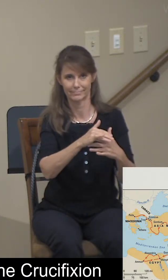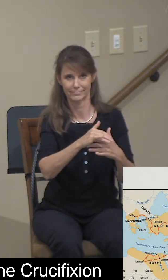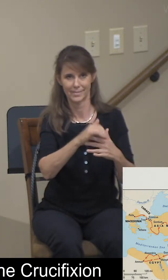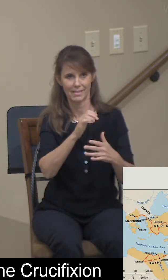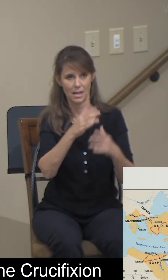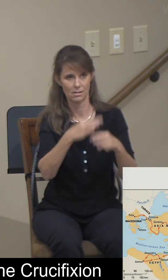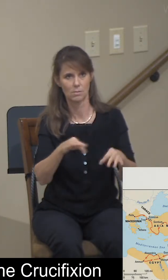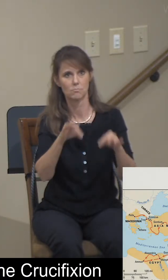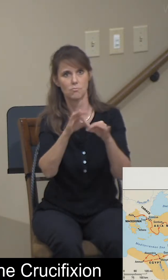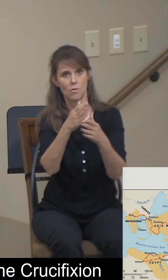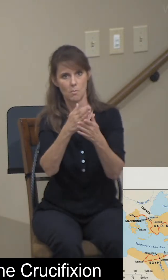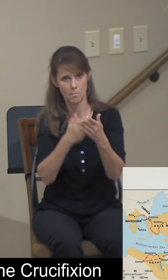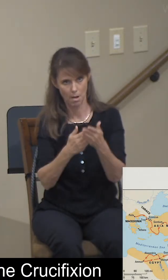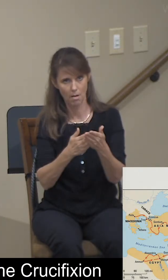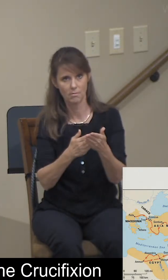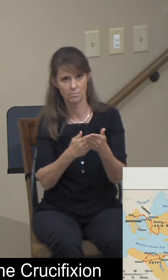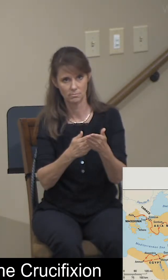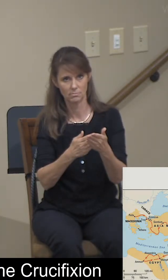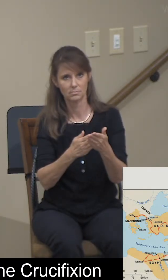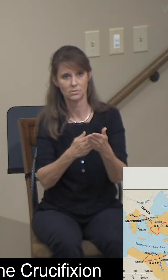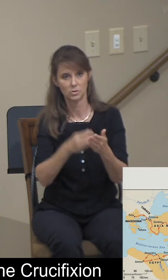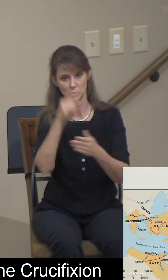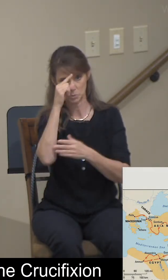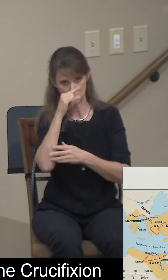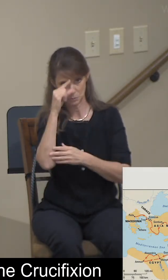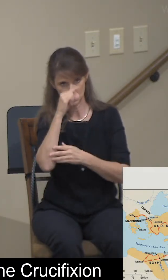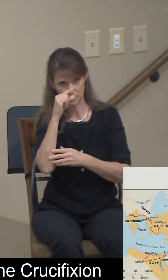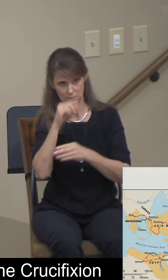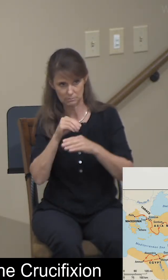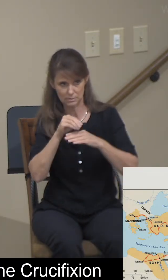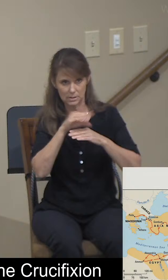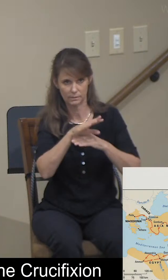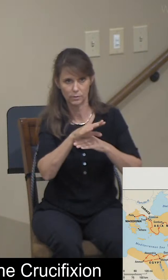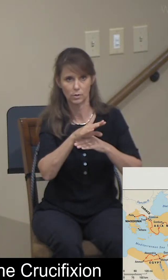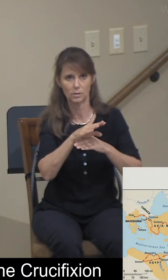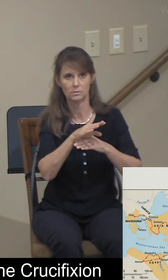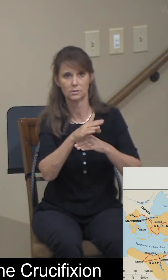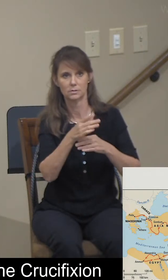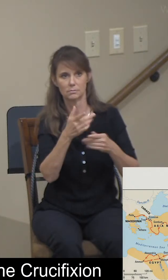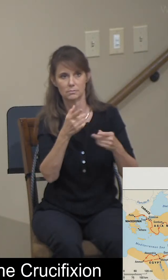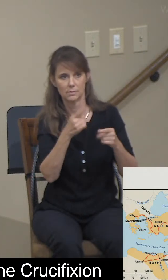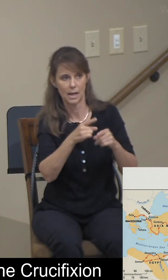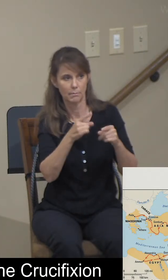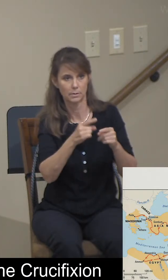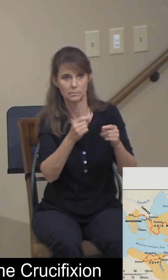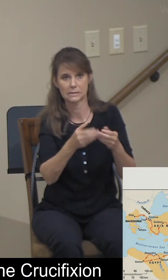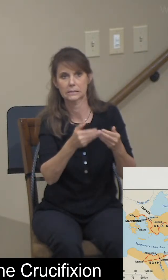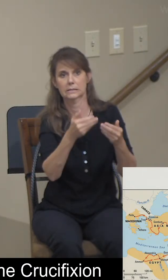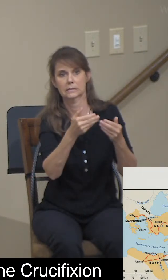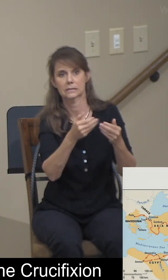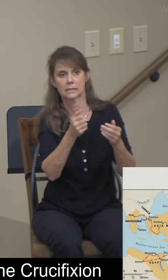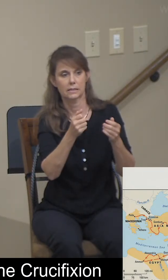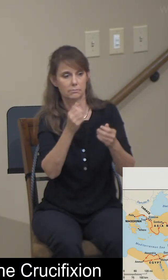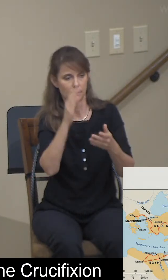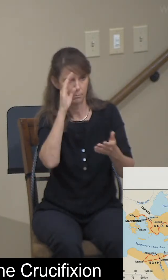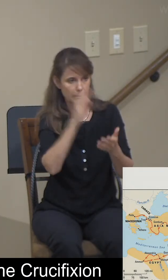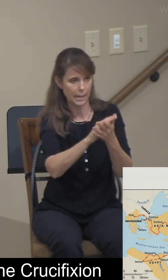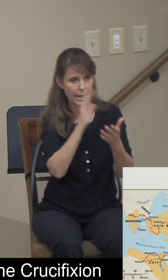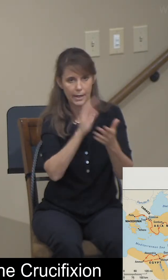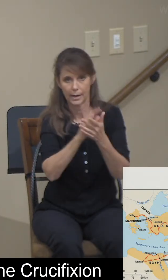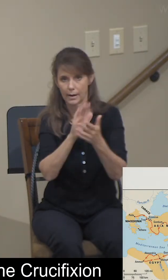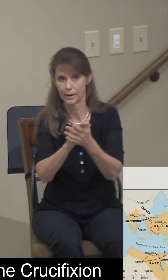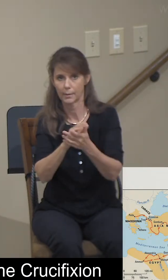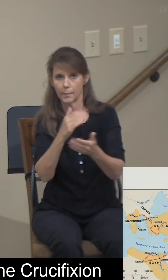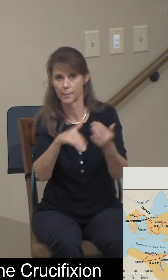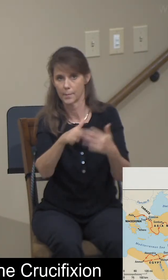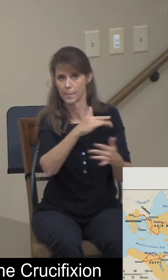controlled, was intermarrying among the people. Something that's important to understand, just the